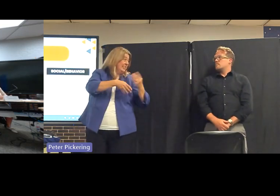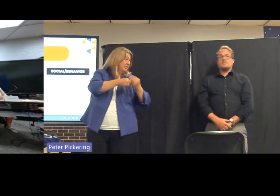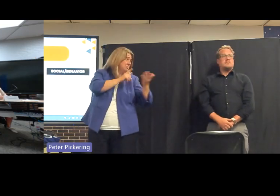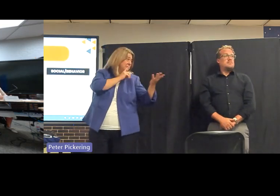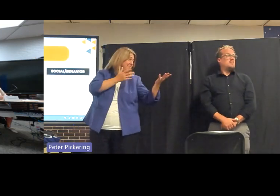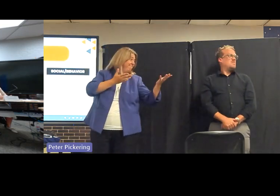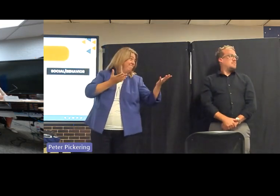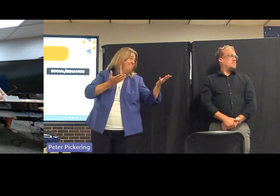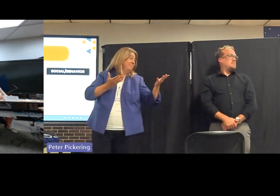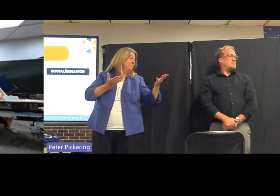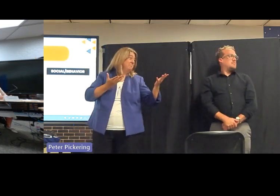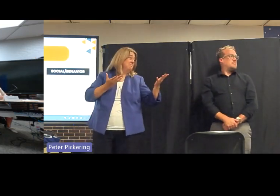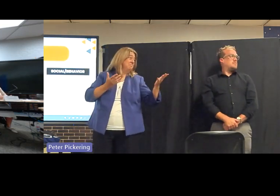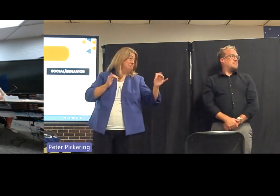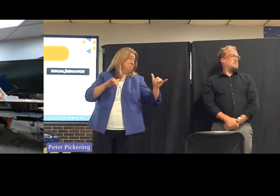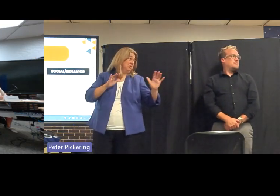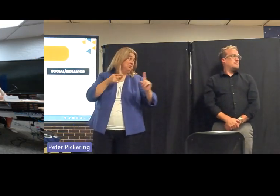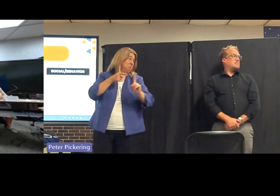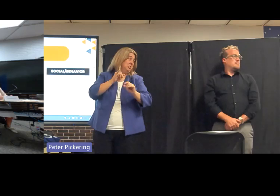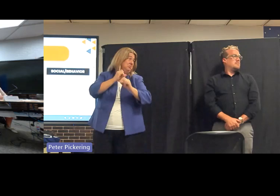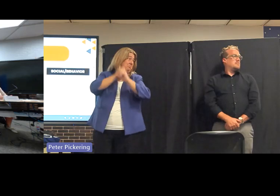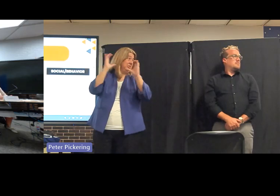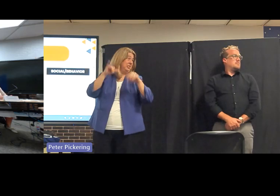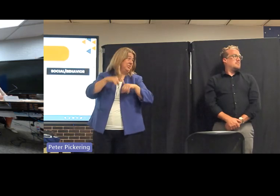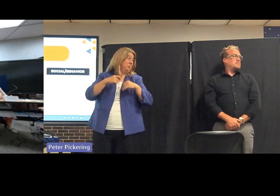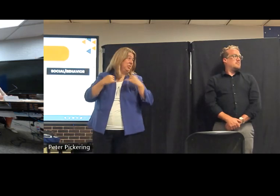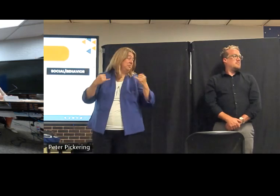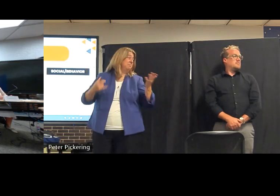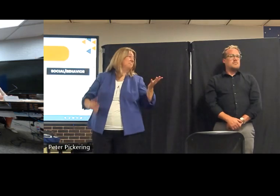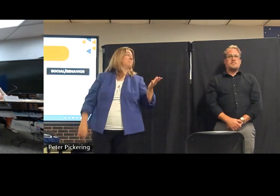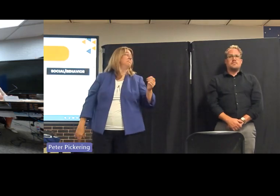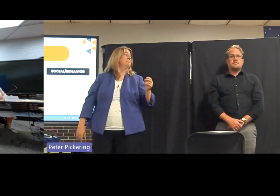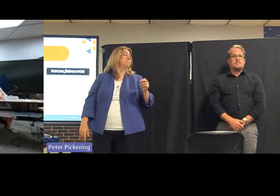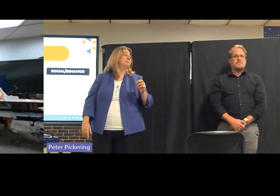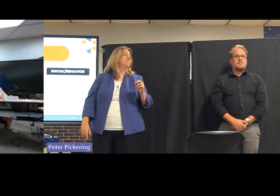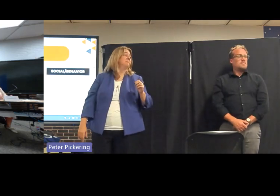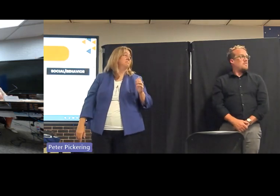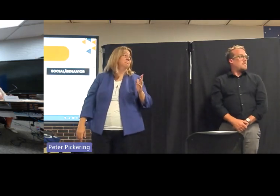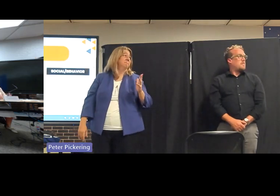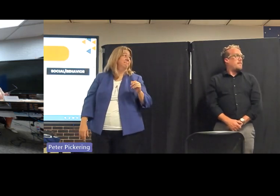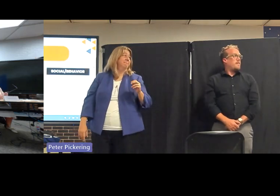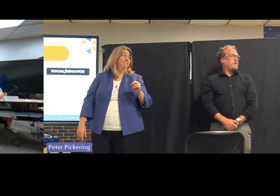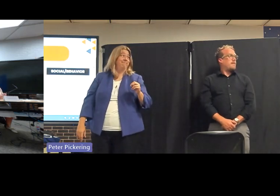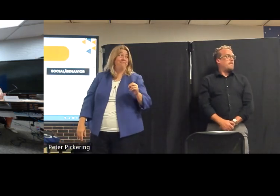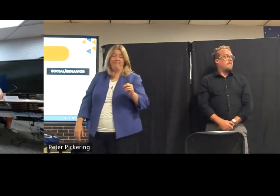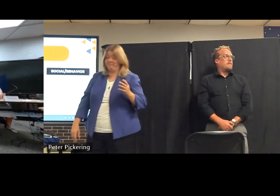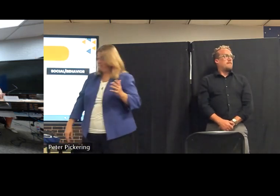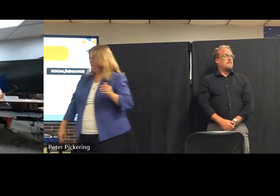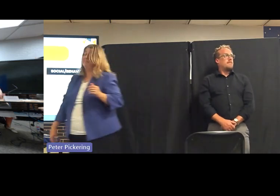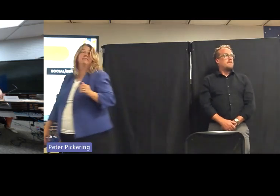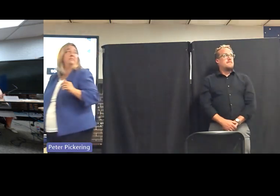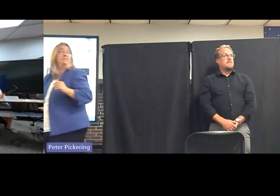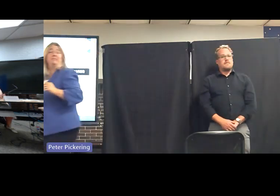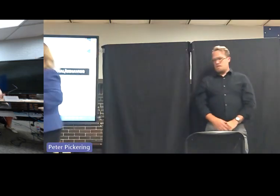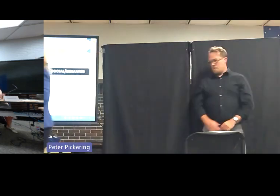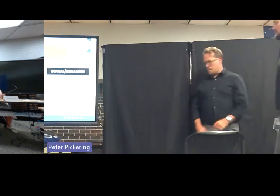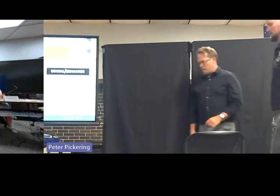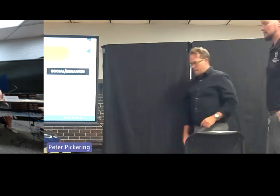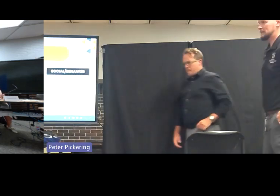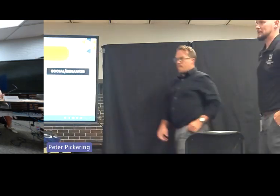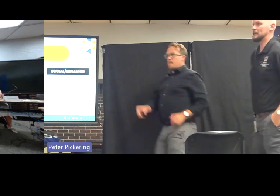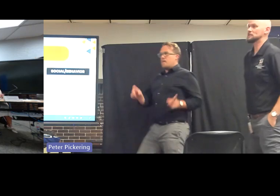Wow, Andy's saying. Jeremy, did you have anything you wanted to add to that? Did I have a good description of